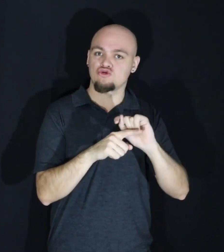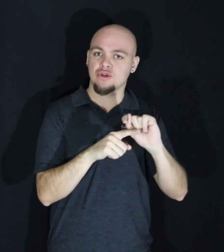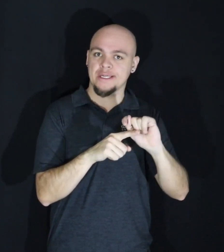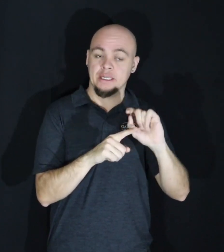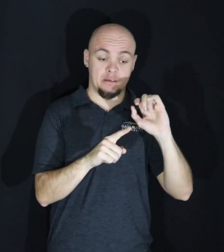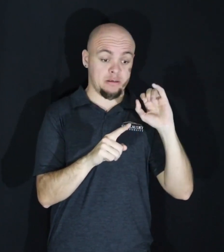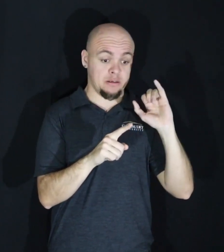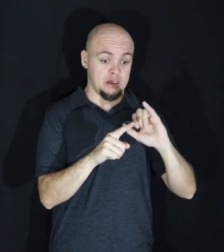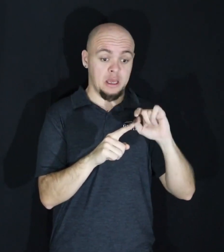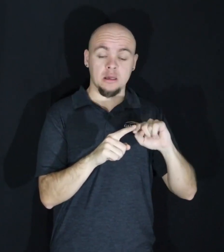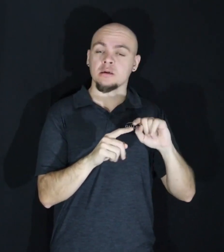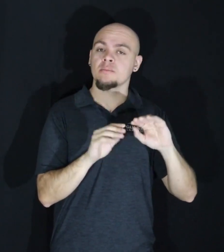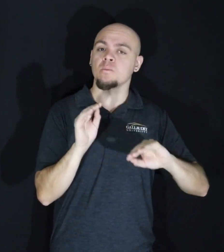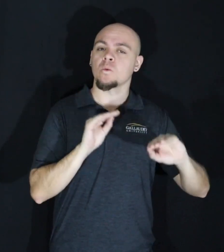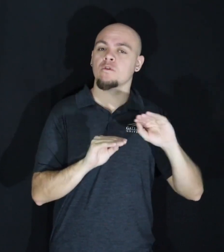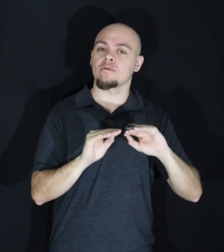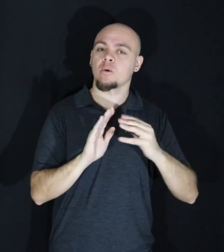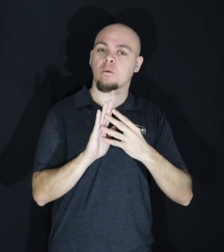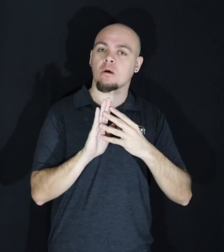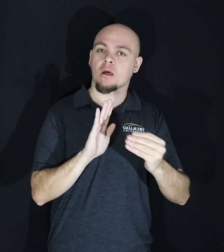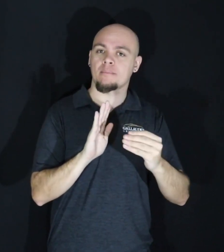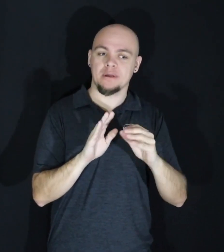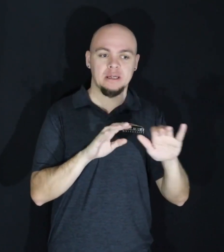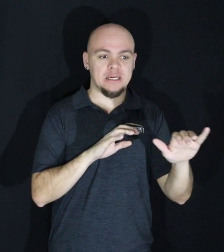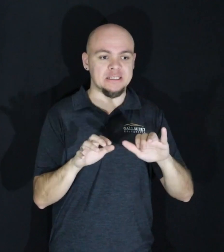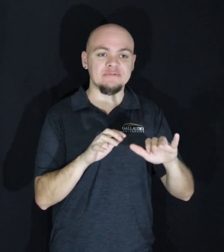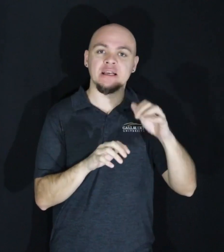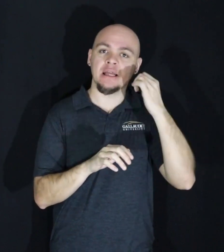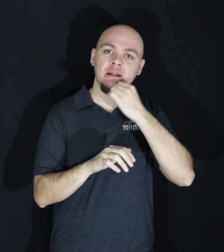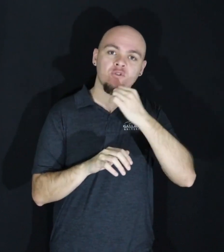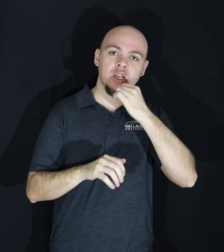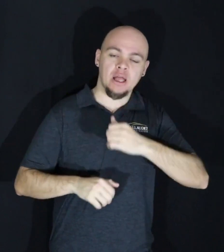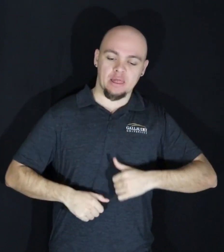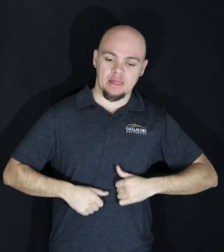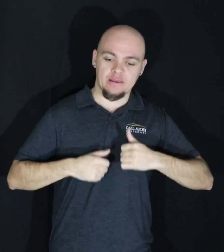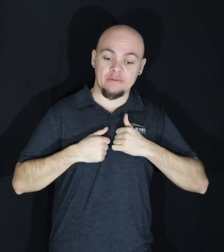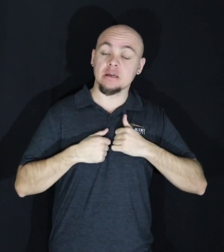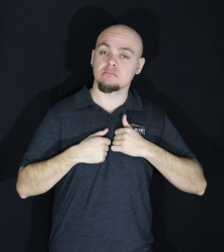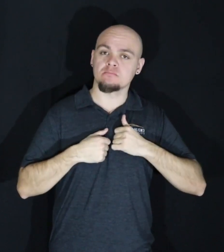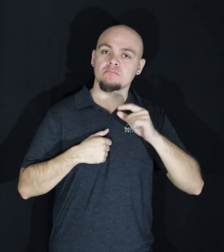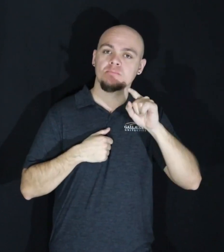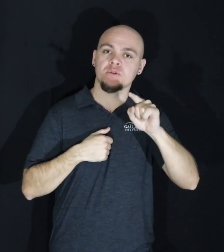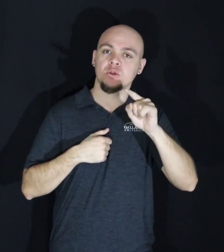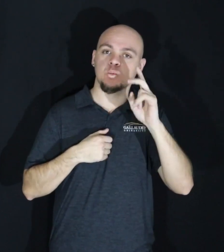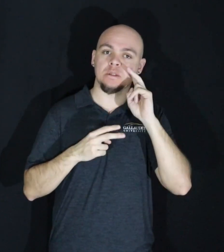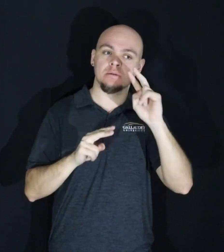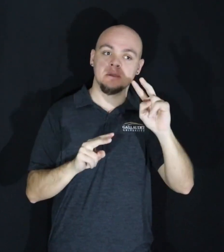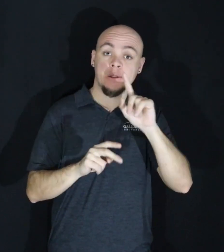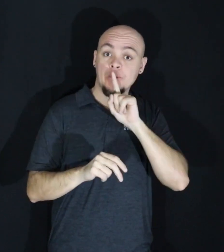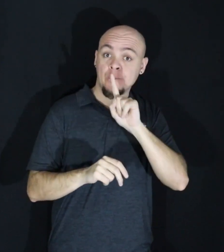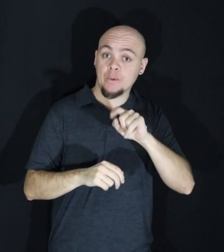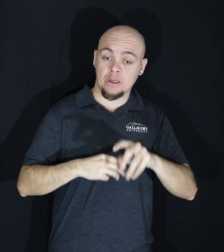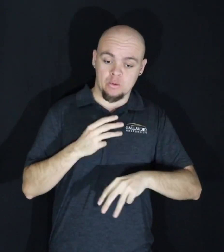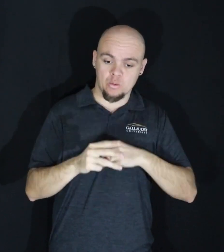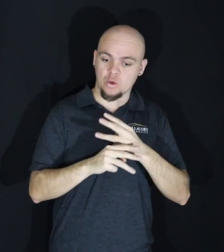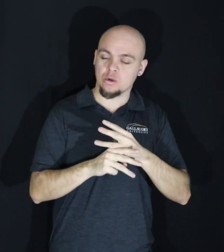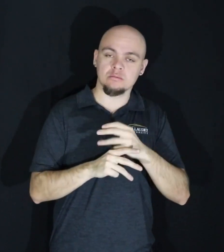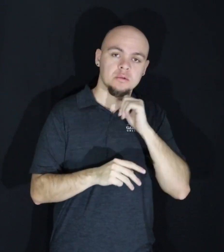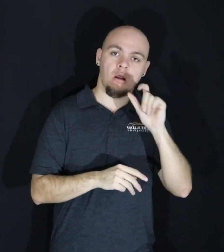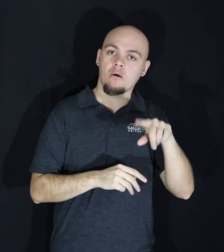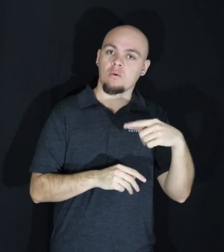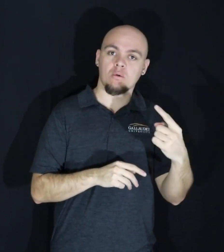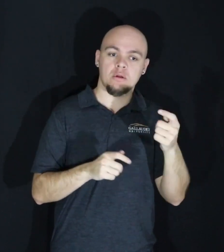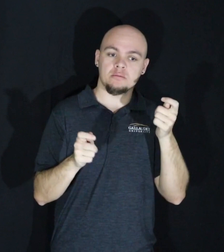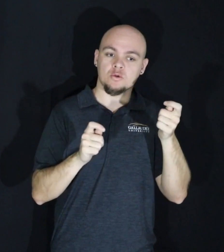Functional fitness movements are going to mimic activities of daily living. These are movements that you're going to find in the real world, not just in a